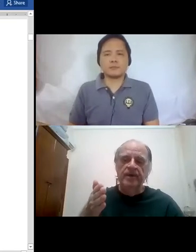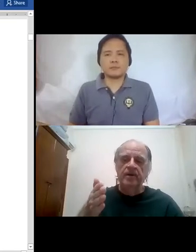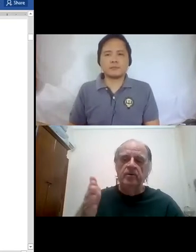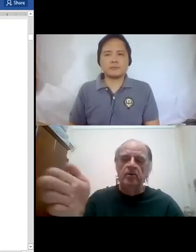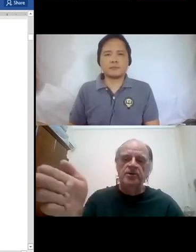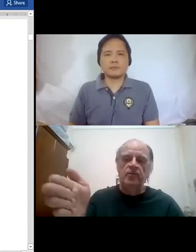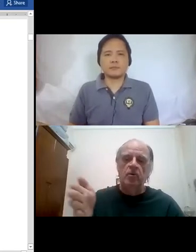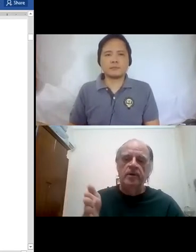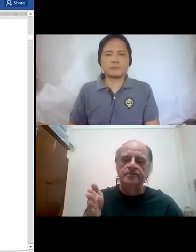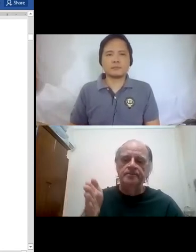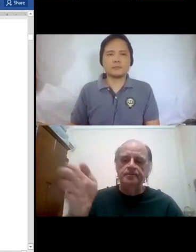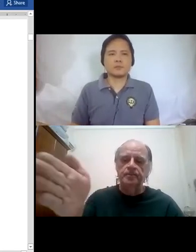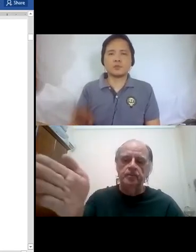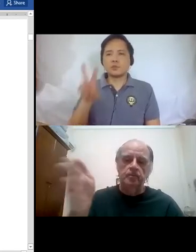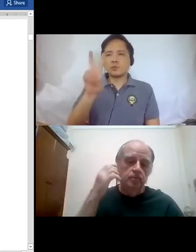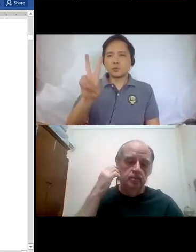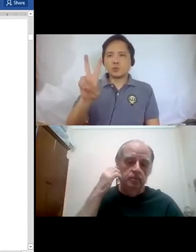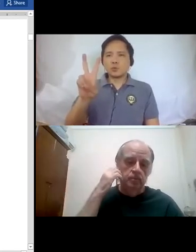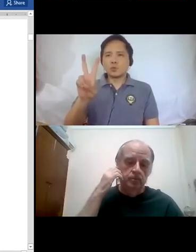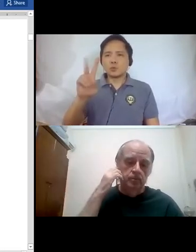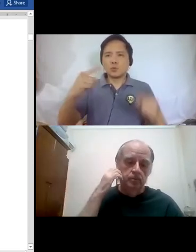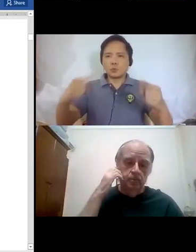Two-wheel vehicle goes forward.